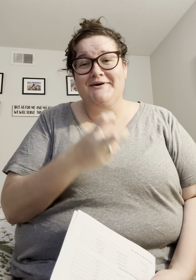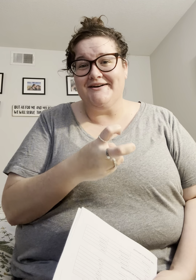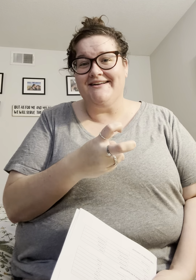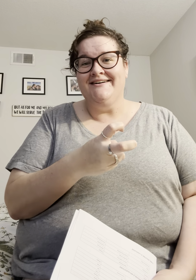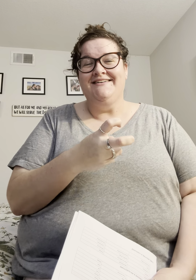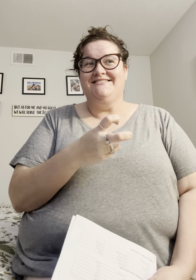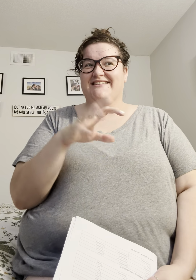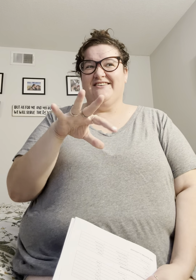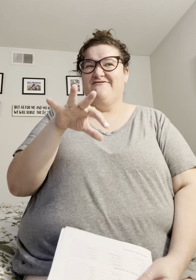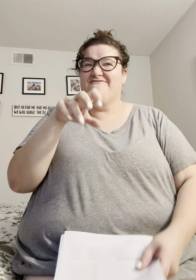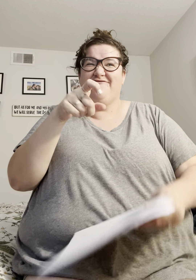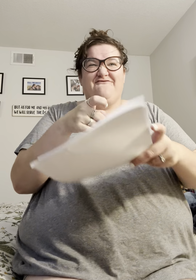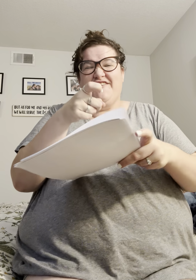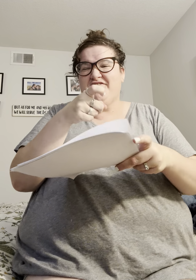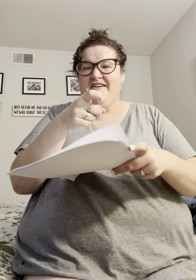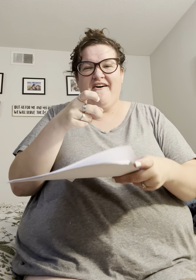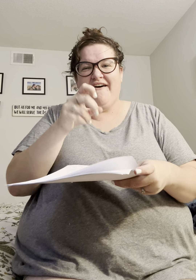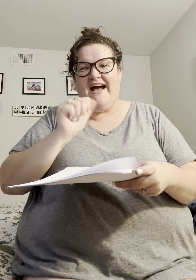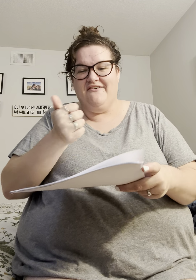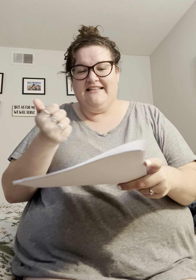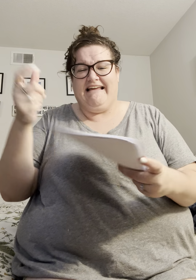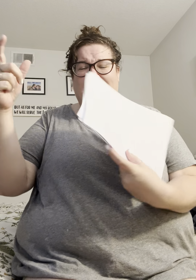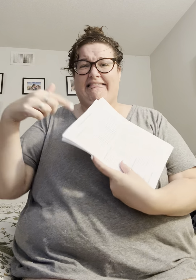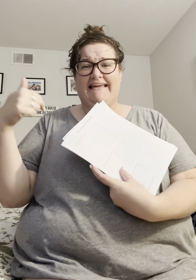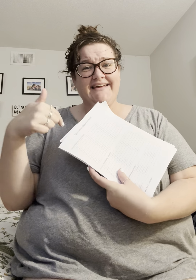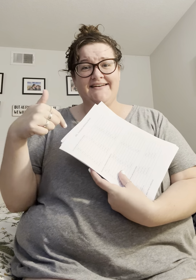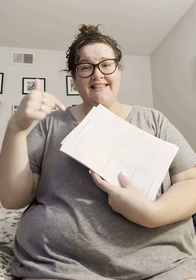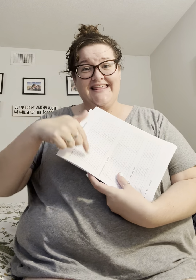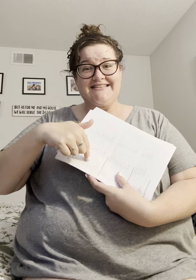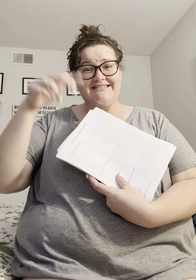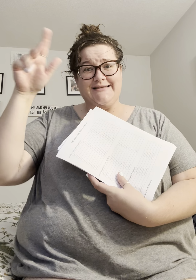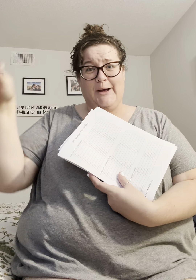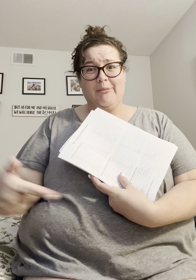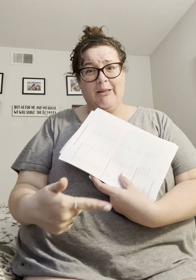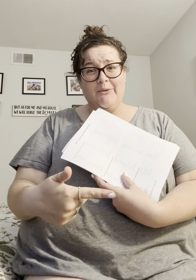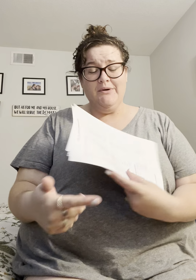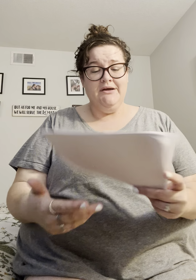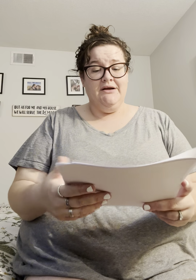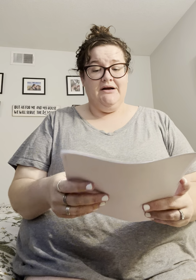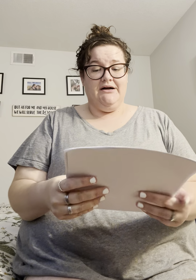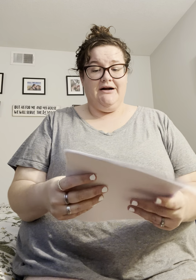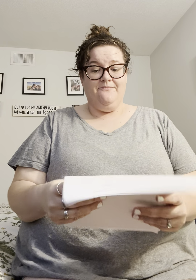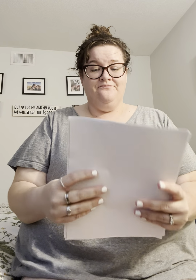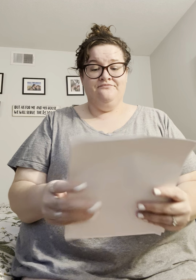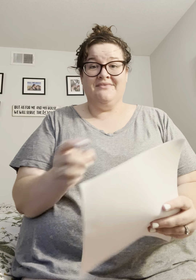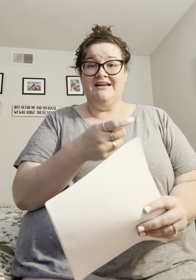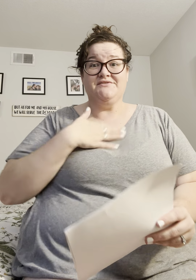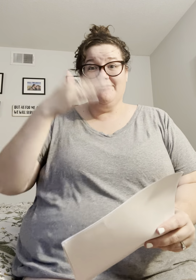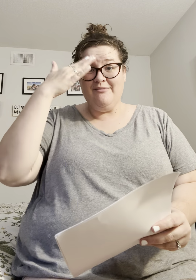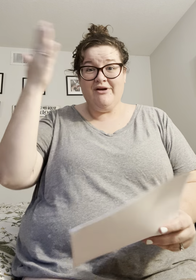hard to figure out how to link this down below. It's from my brain.